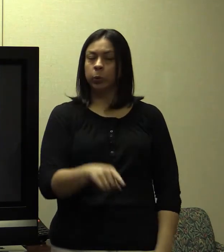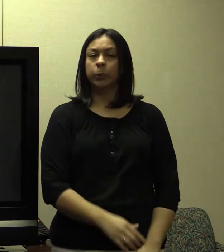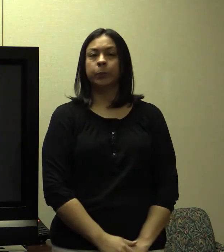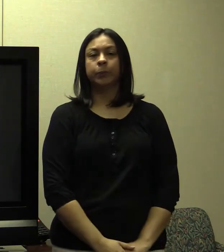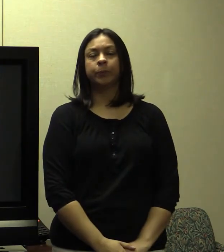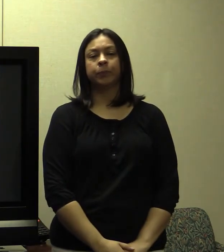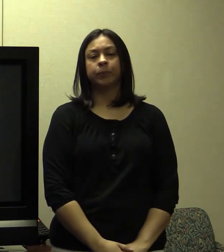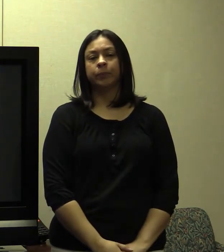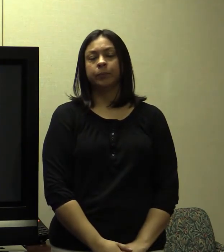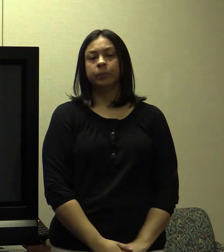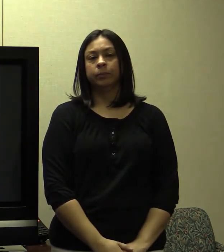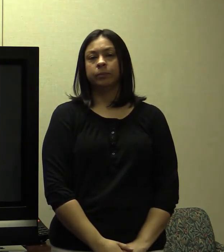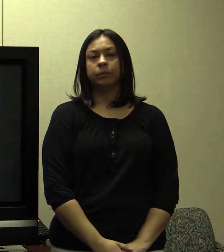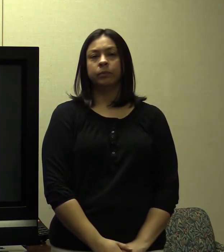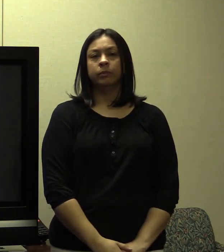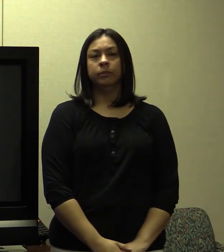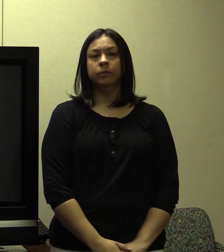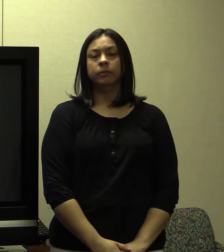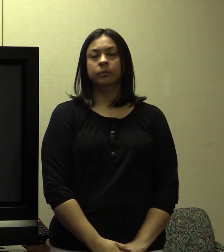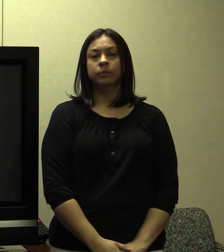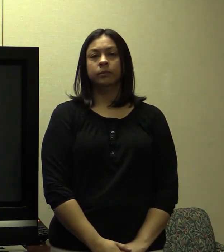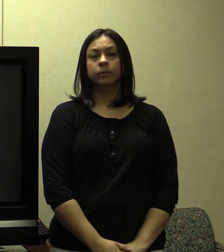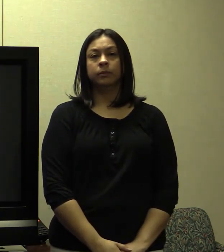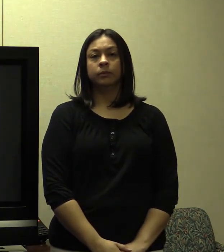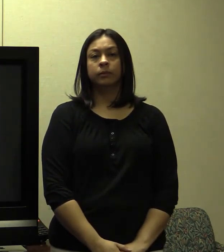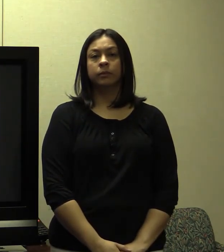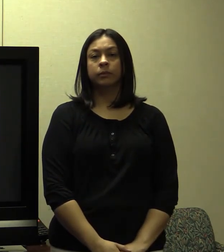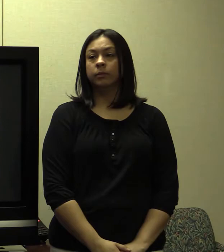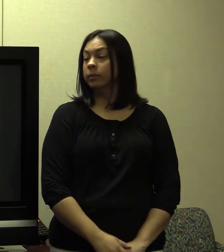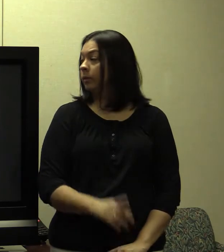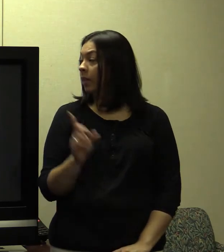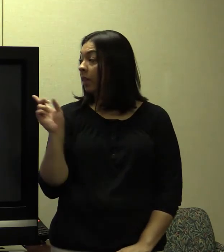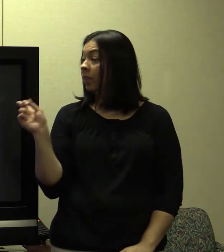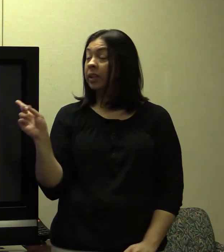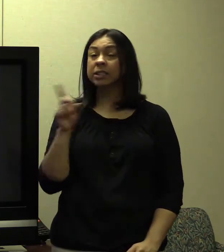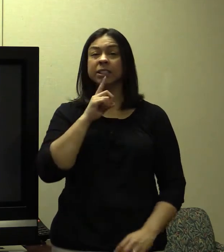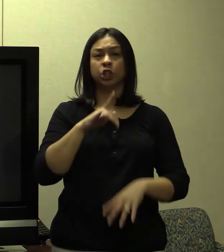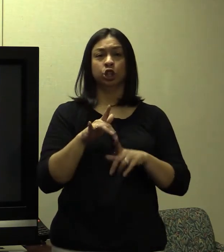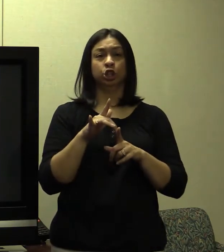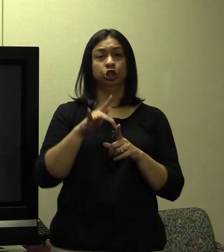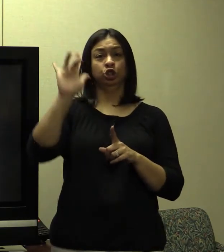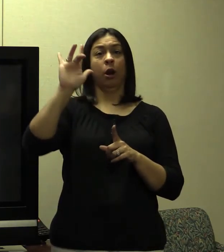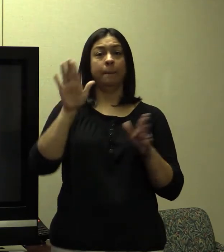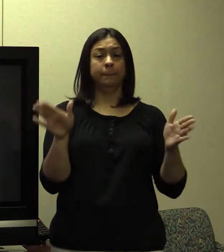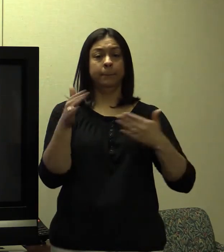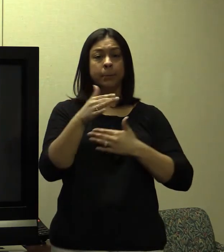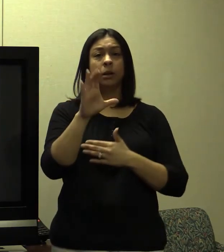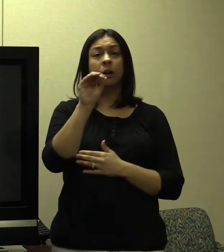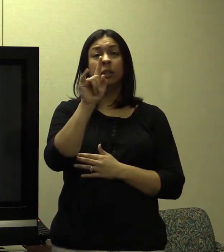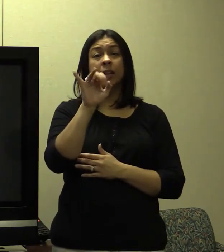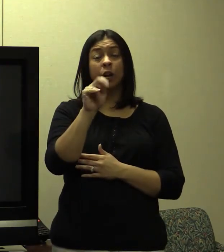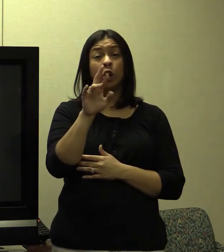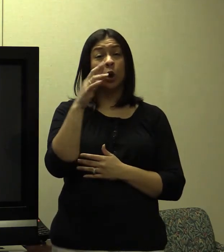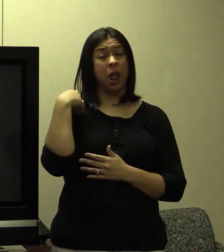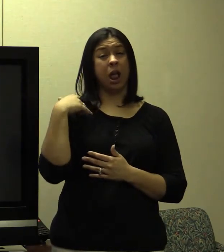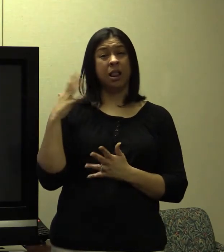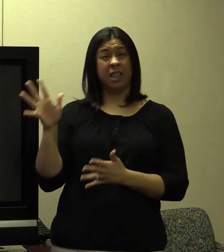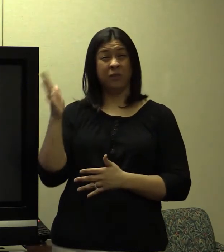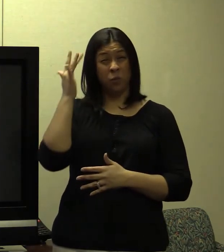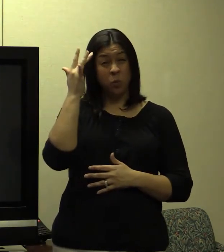This is a Sharps container, and I left this in because If you ever come across anything on the campus